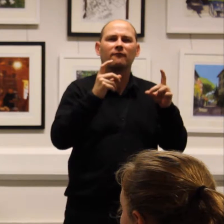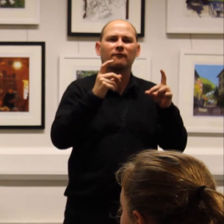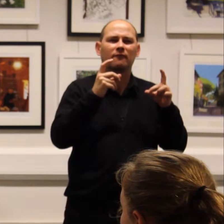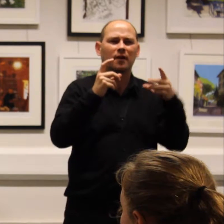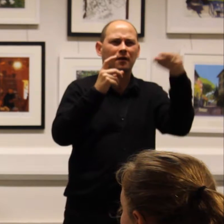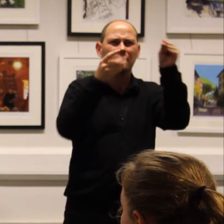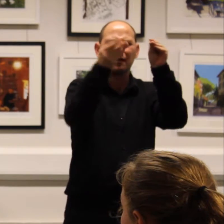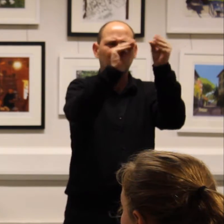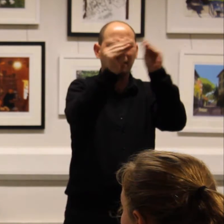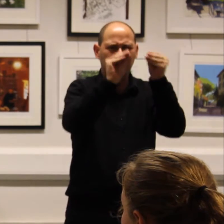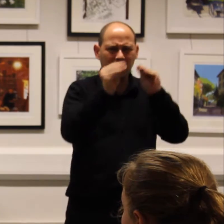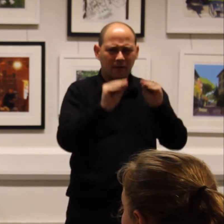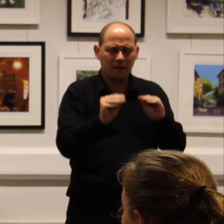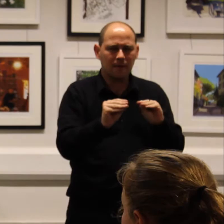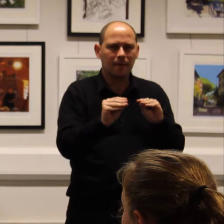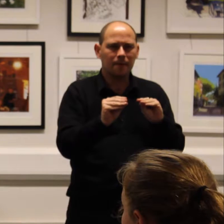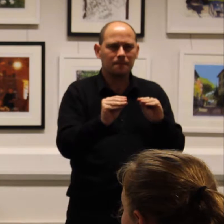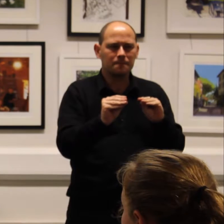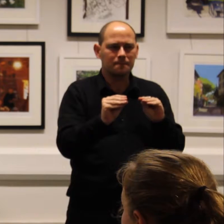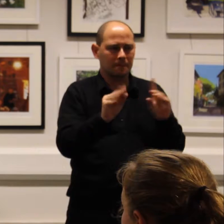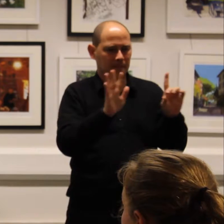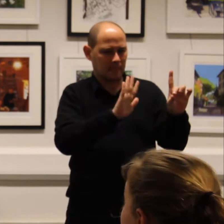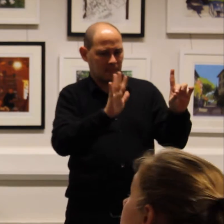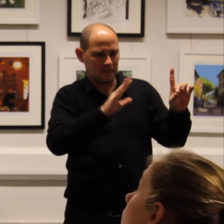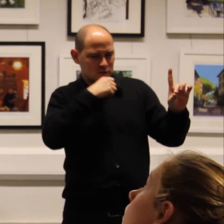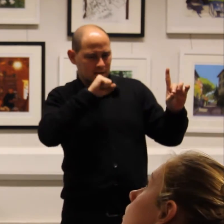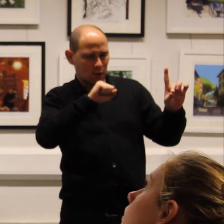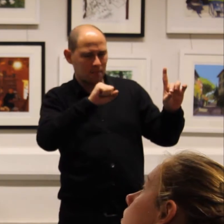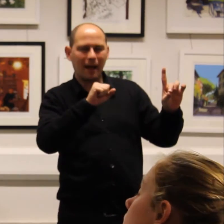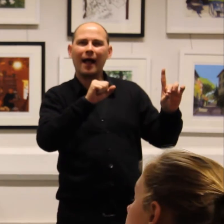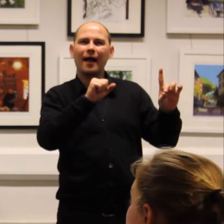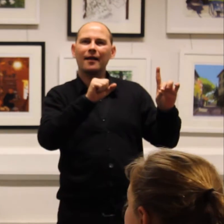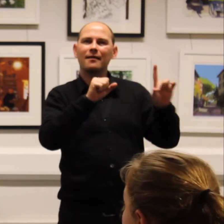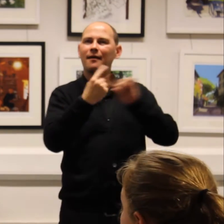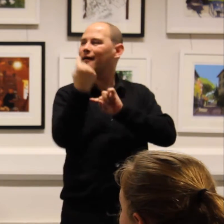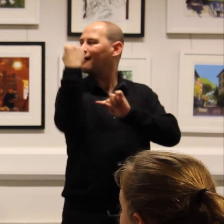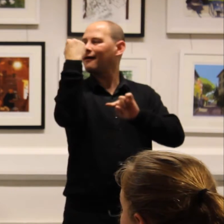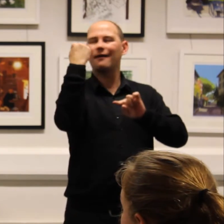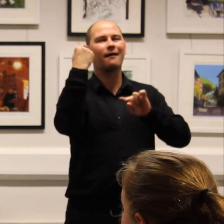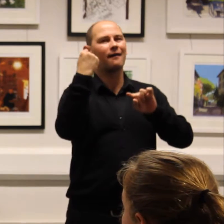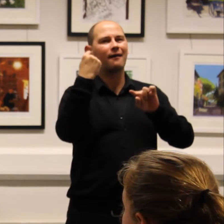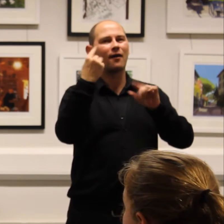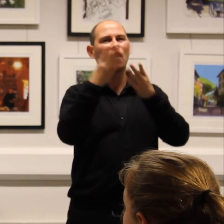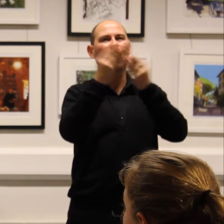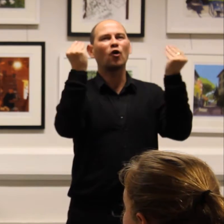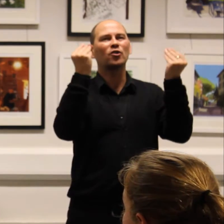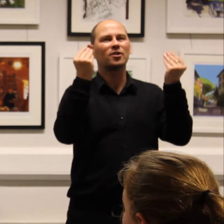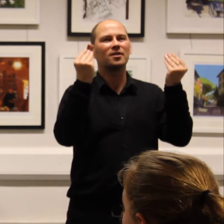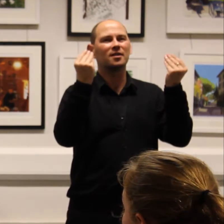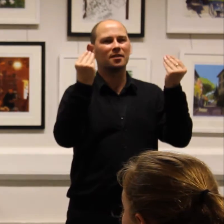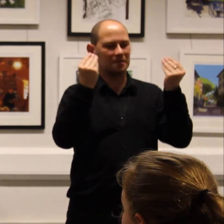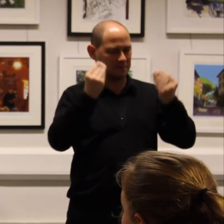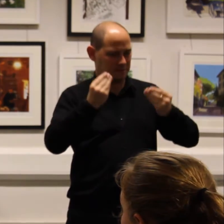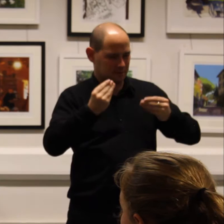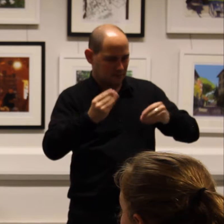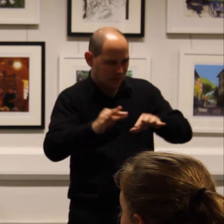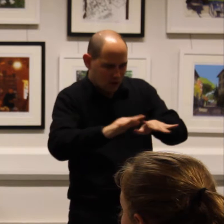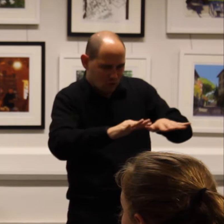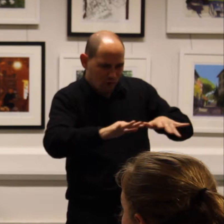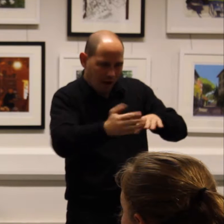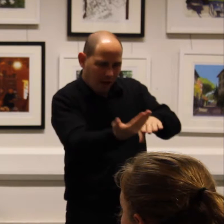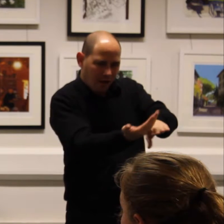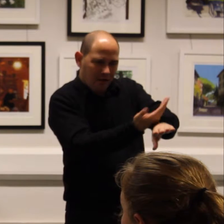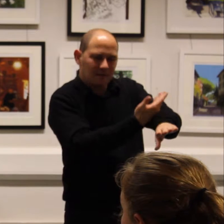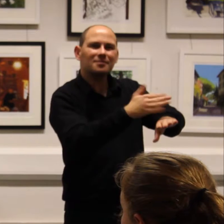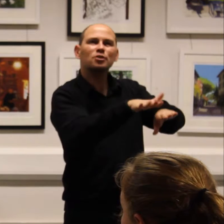The shadow man behind the back fence had gone as well. She hoped that he had gone home, and the grass was shining